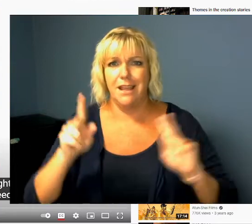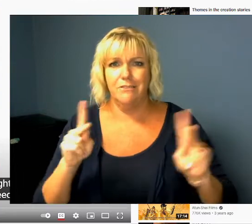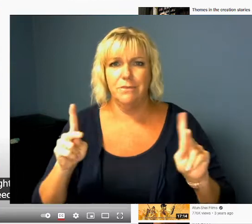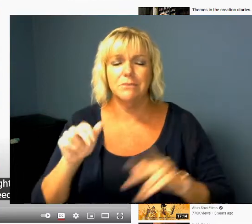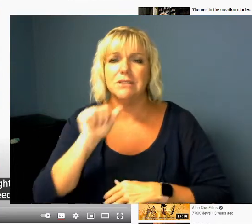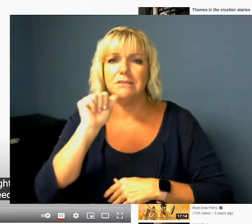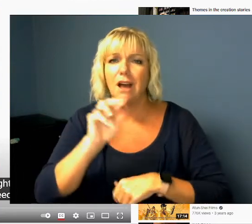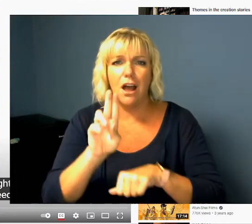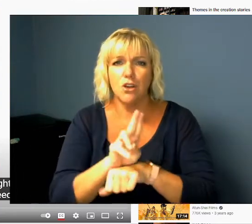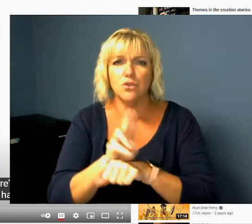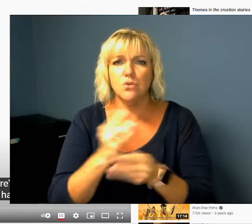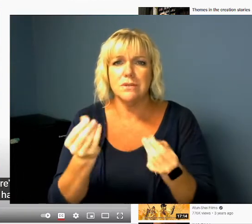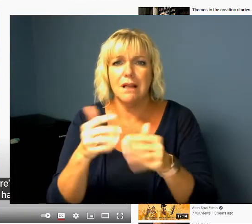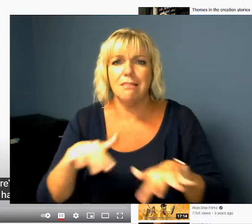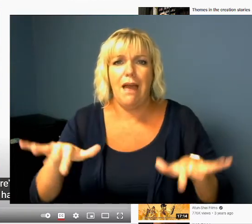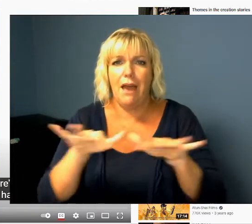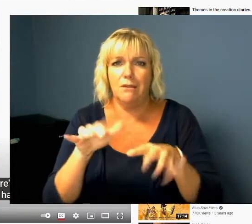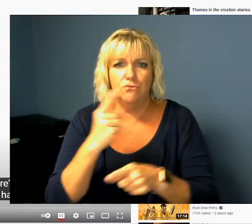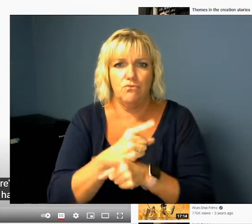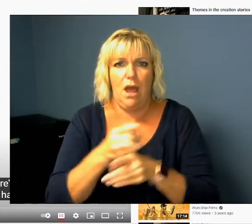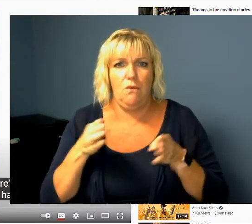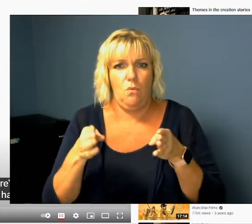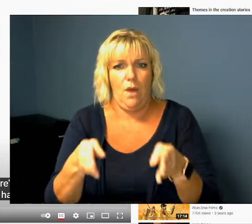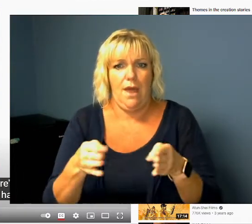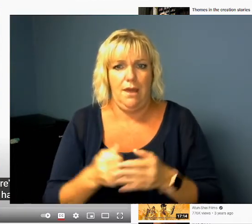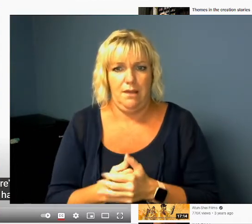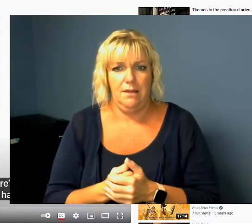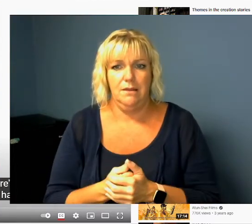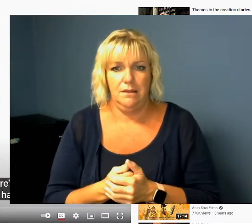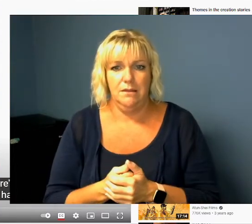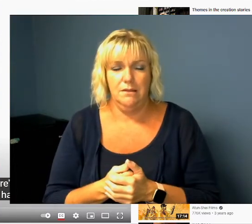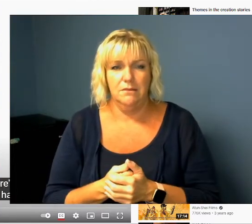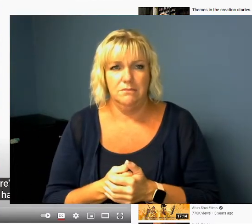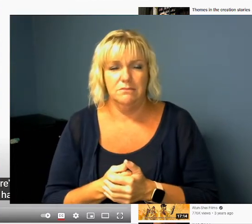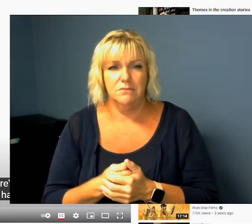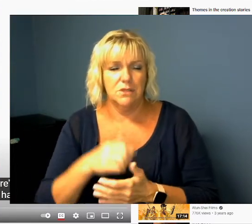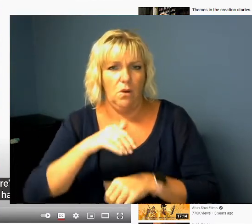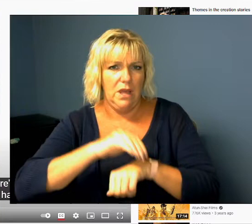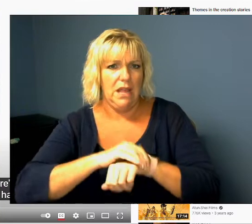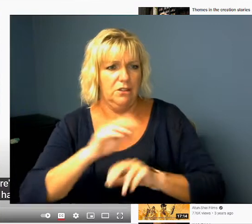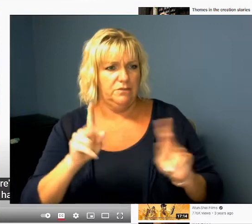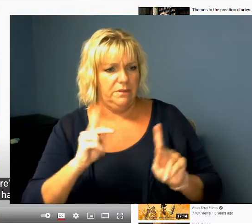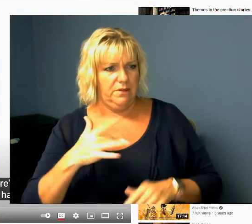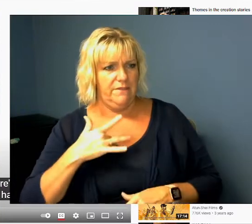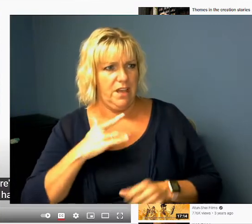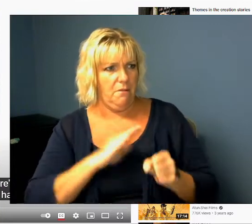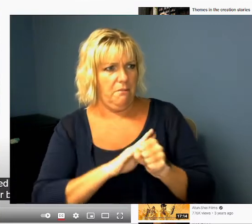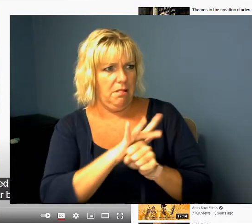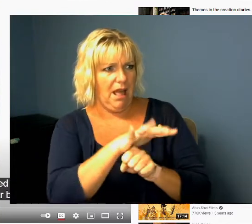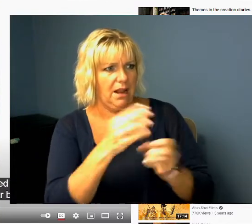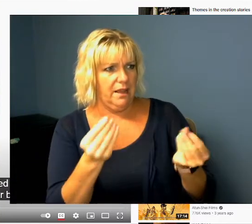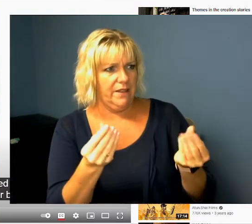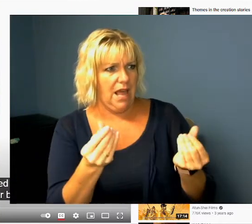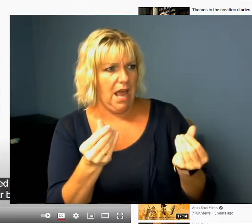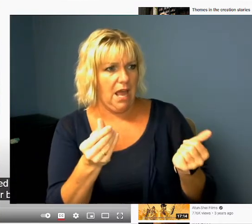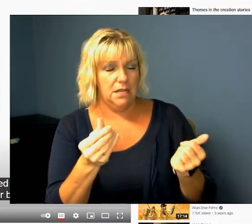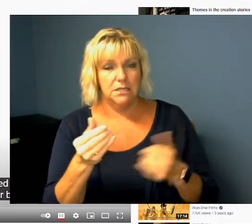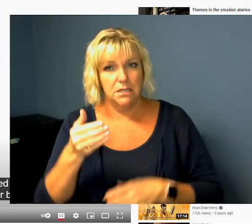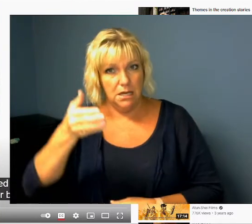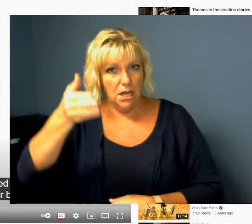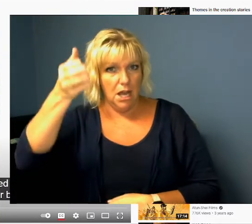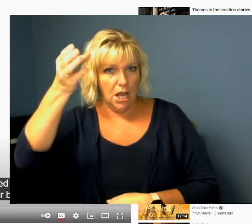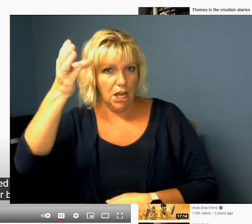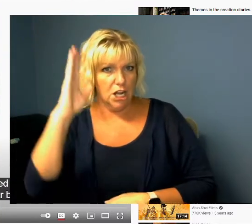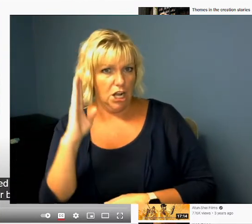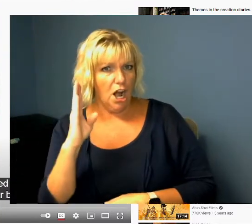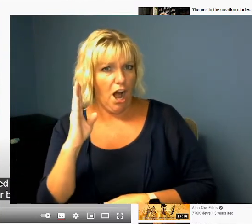And so the English colonists need to show them how to use it. He says there's more than enough for them and us. God hath, this is number 3, God